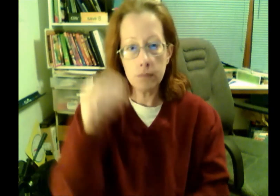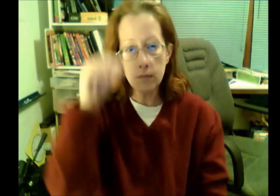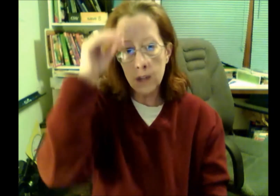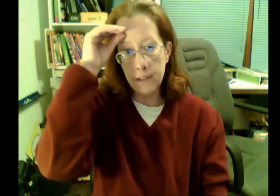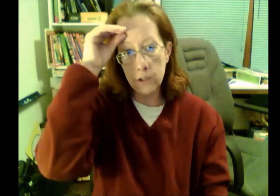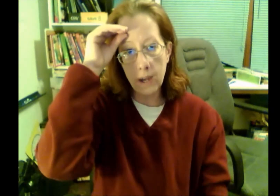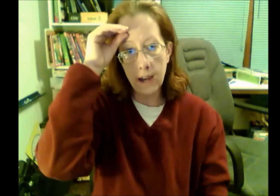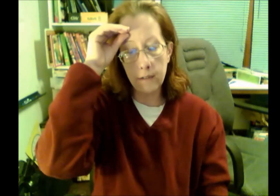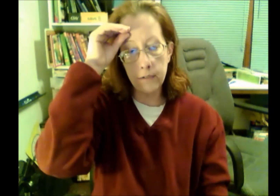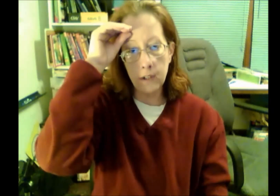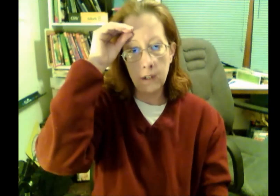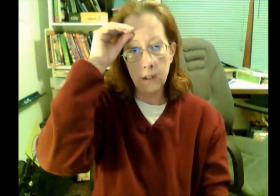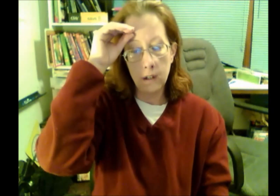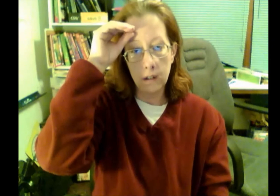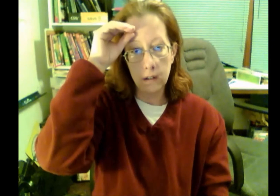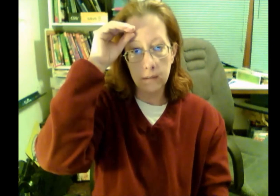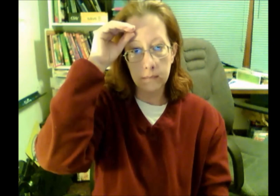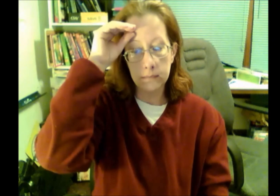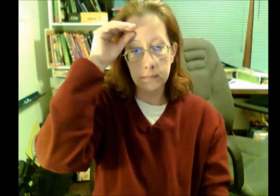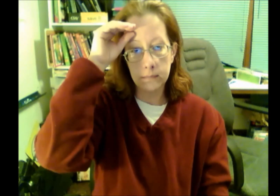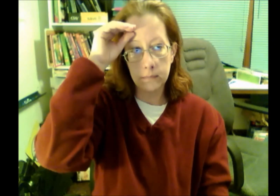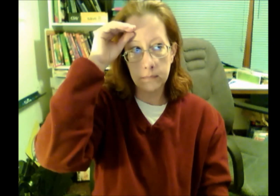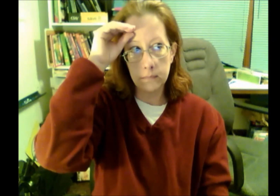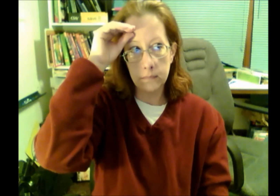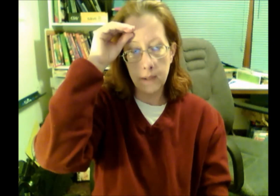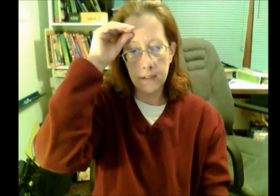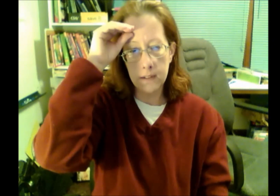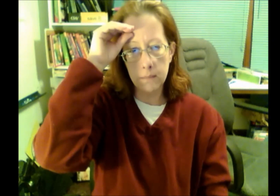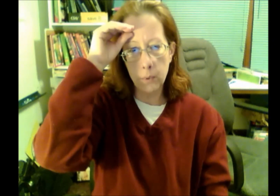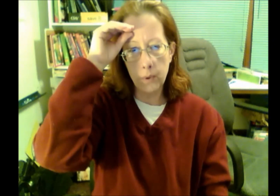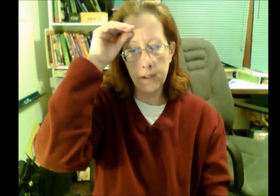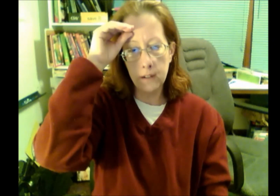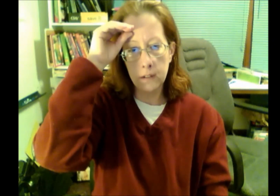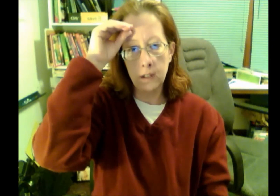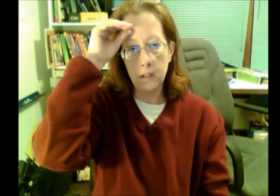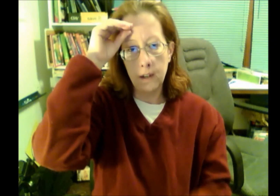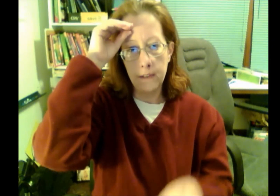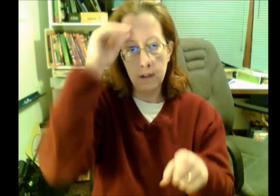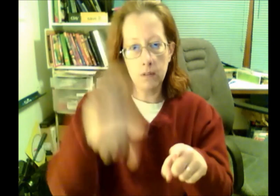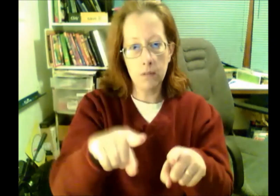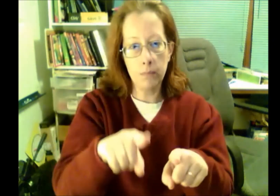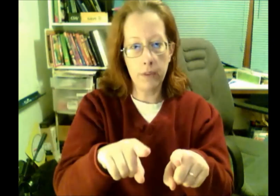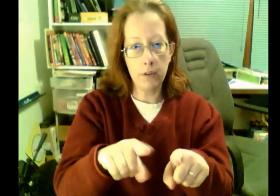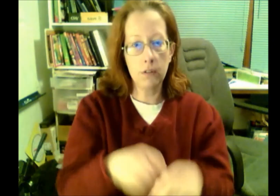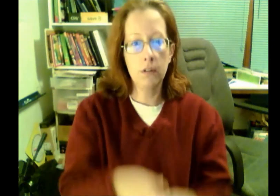And then you have, I think this is boy, and then brother.